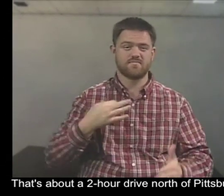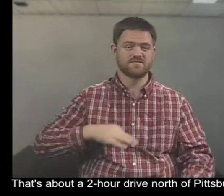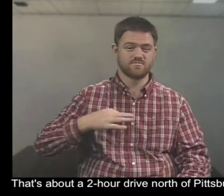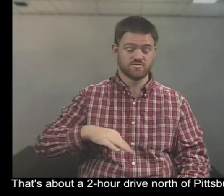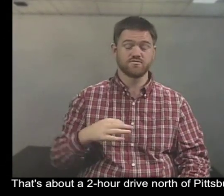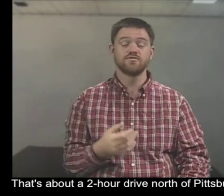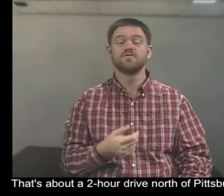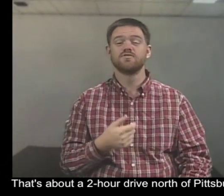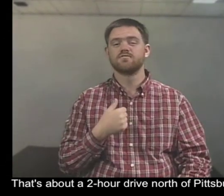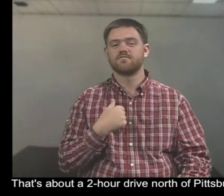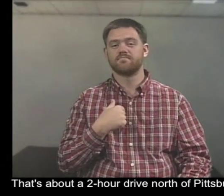Pittsburgh.